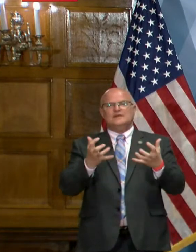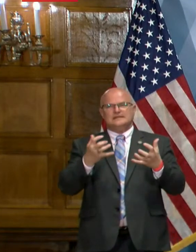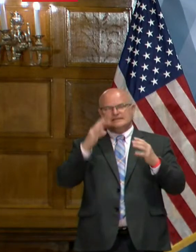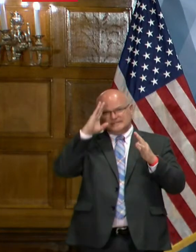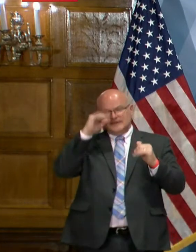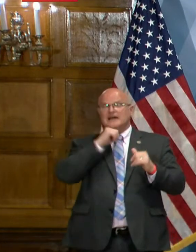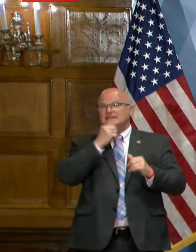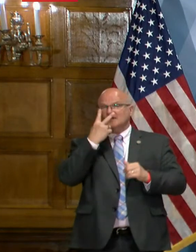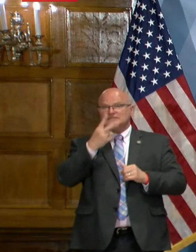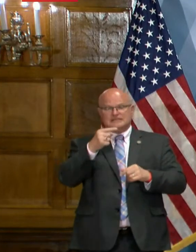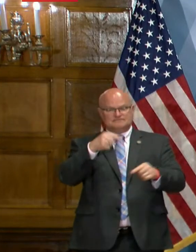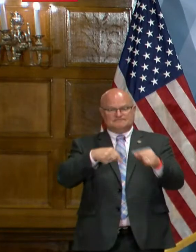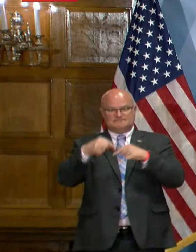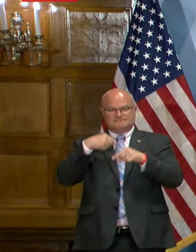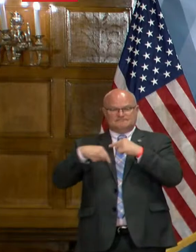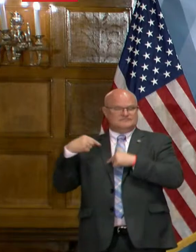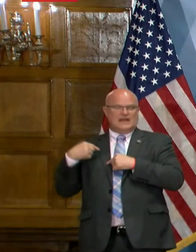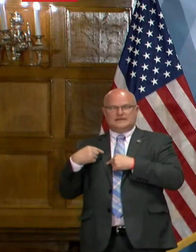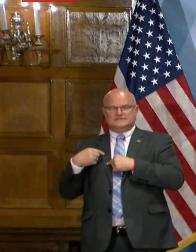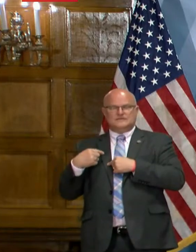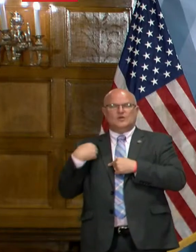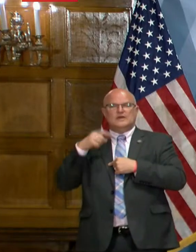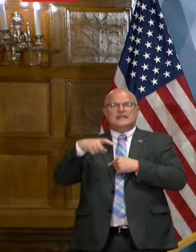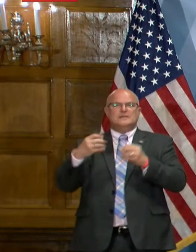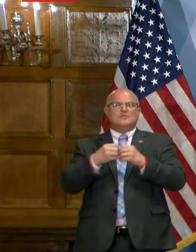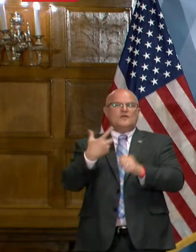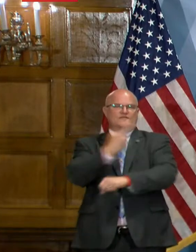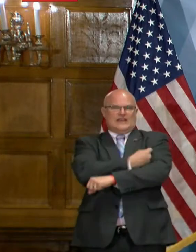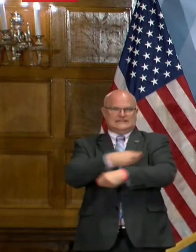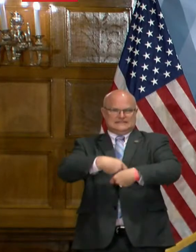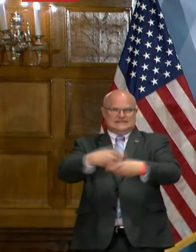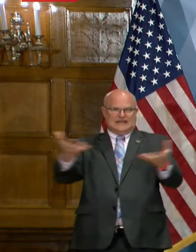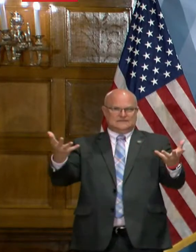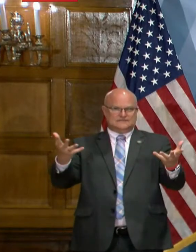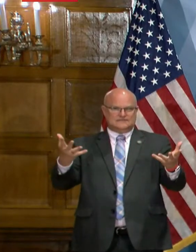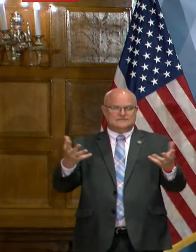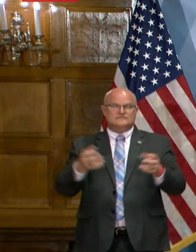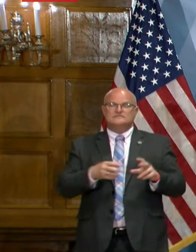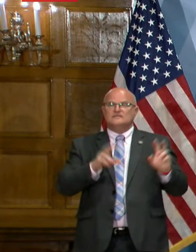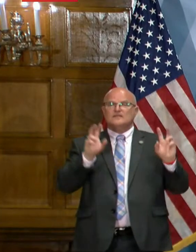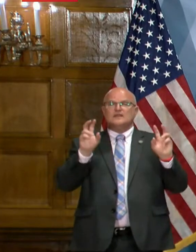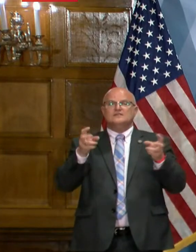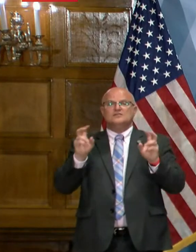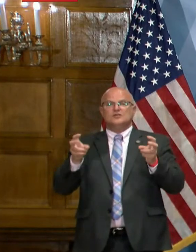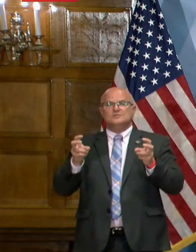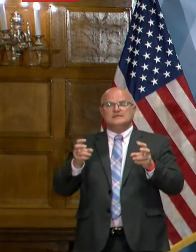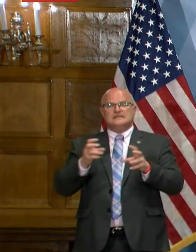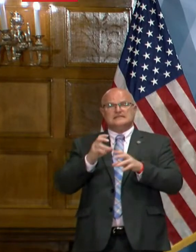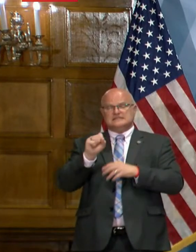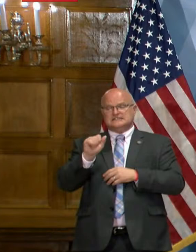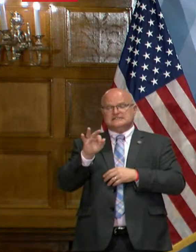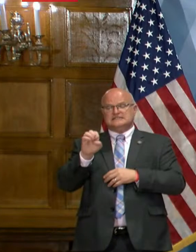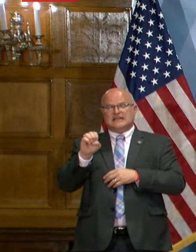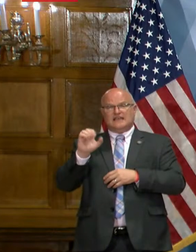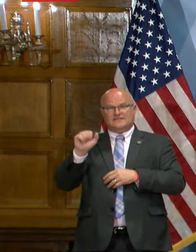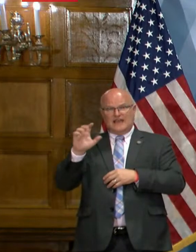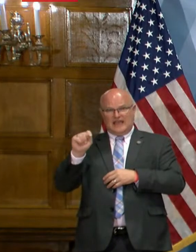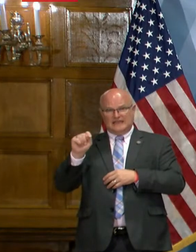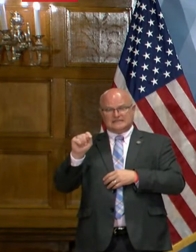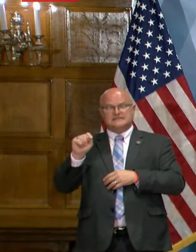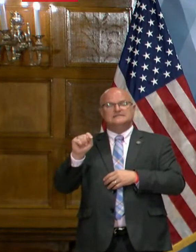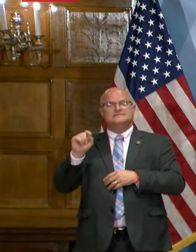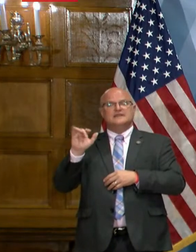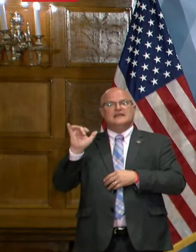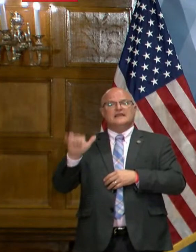don't see us going back from that. We just need to get more vaccines out. In terms of the SAFE Act, which is a bill